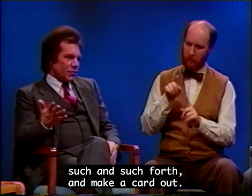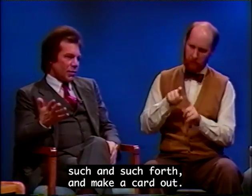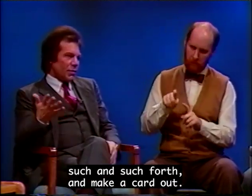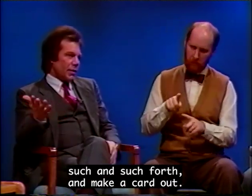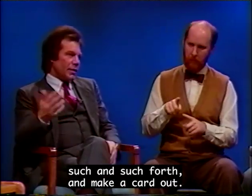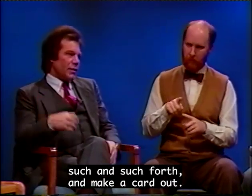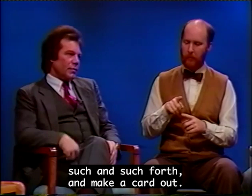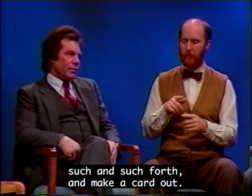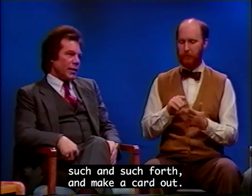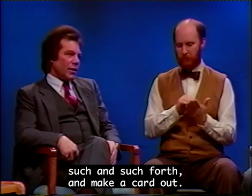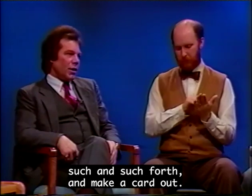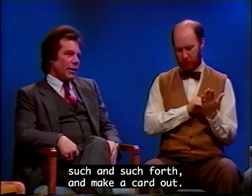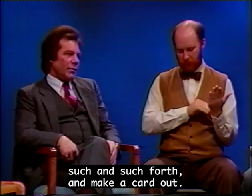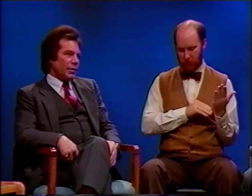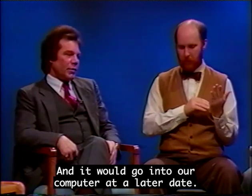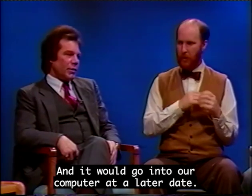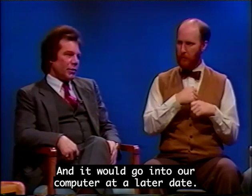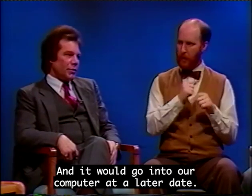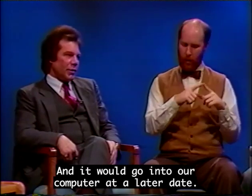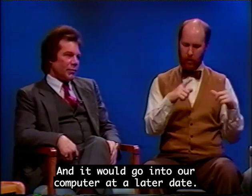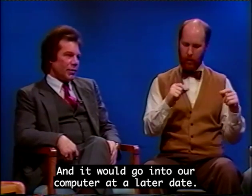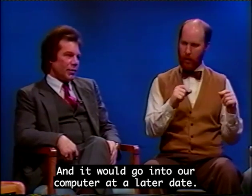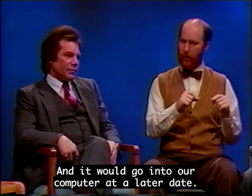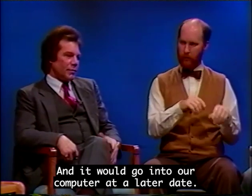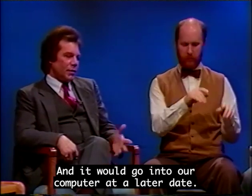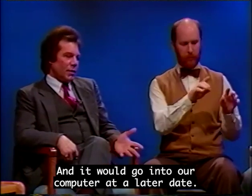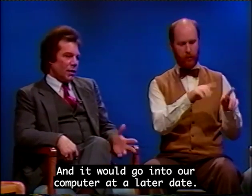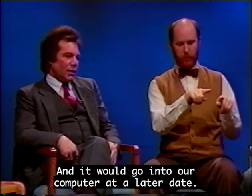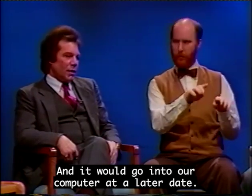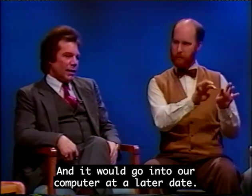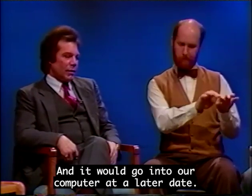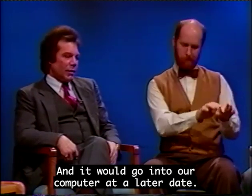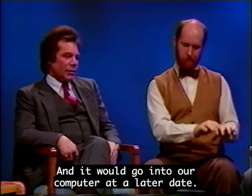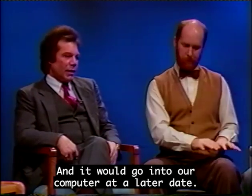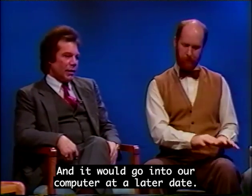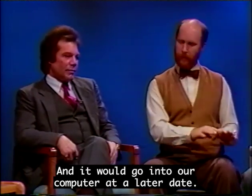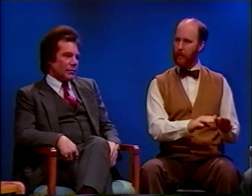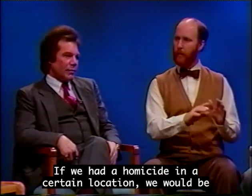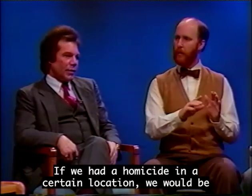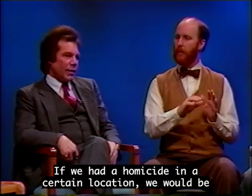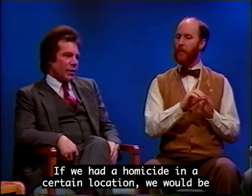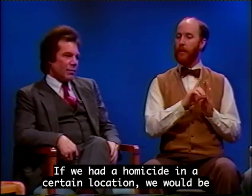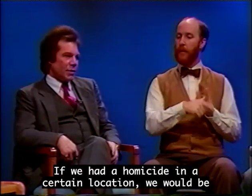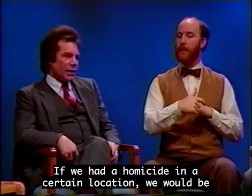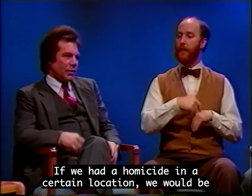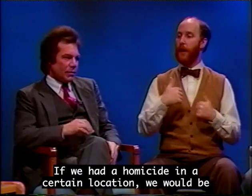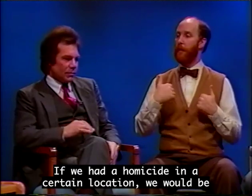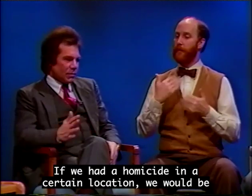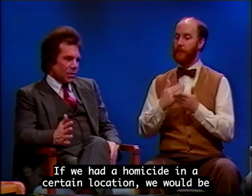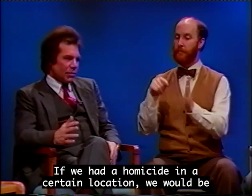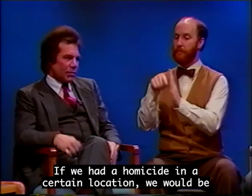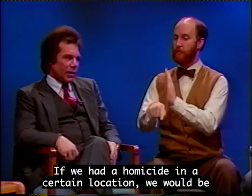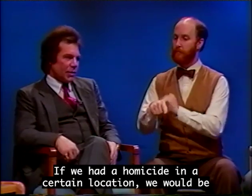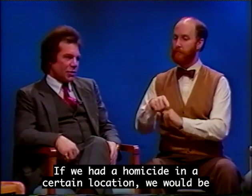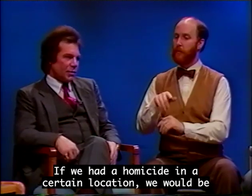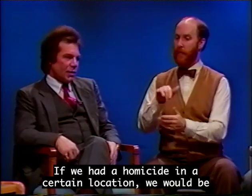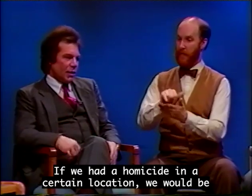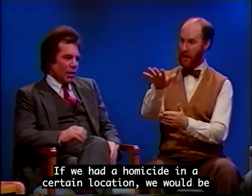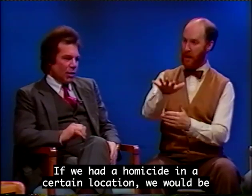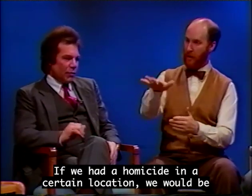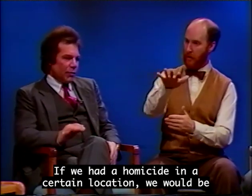such forth, and make a card out, and it would go into our computer. At a later date, if we had a homicide in a certain